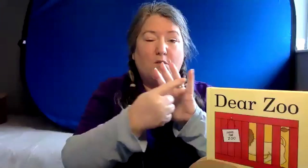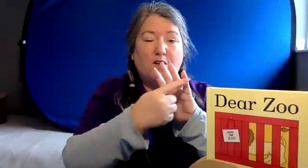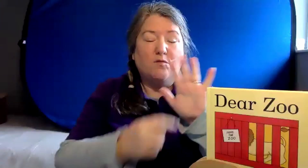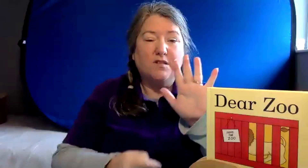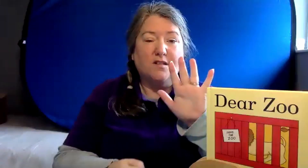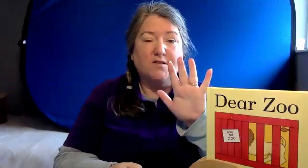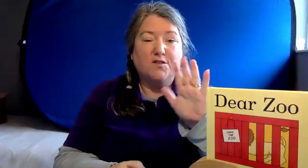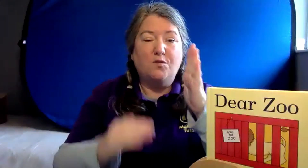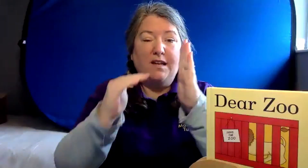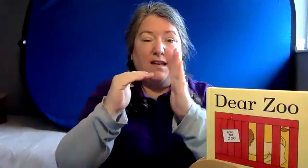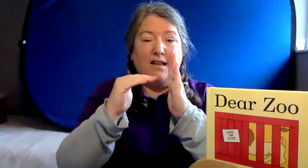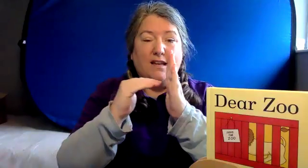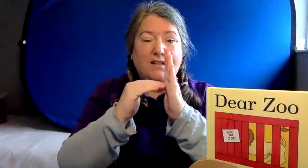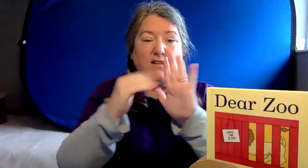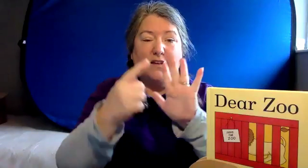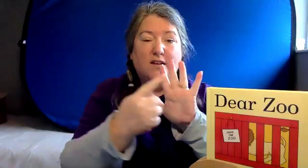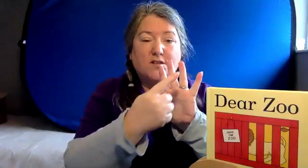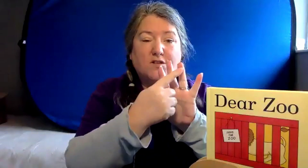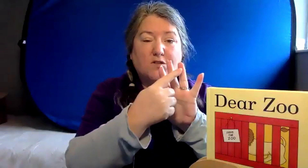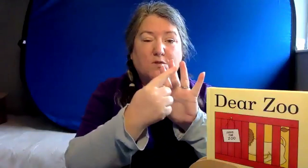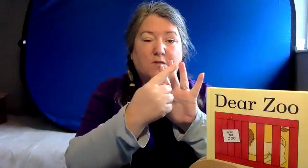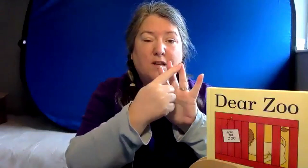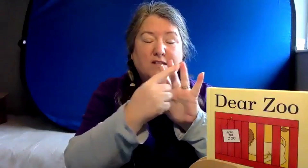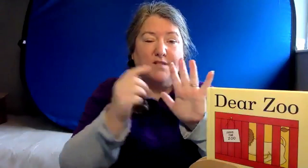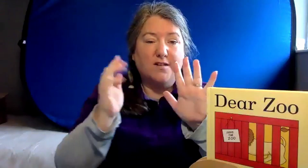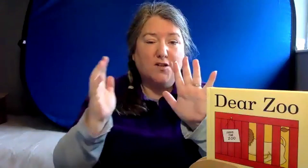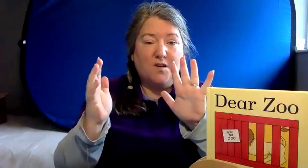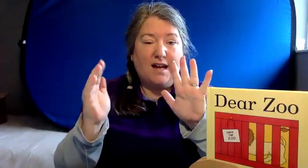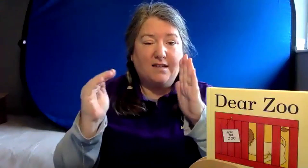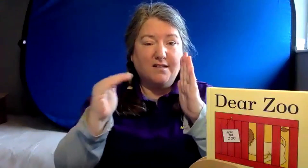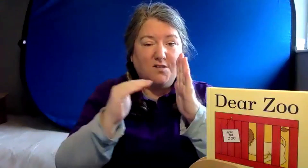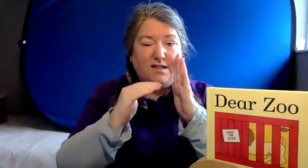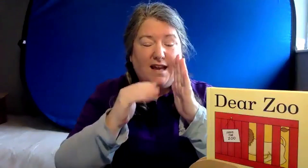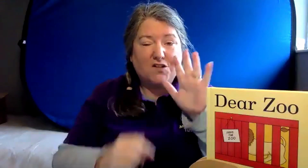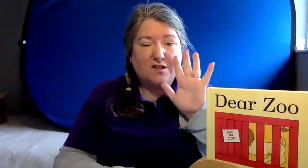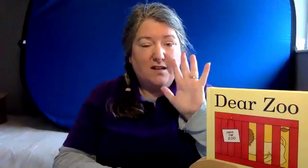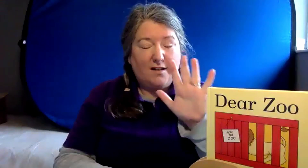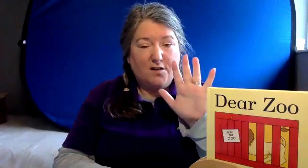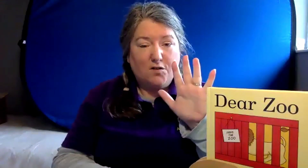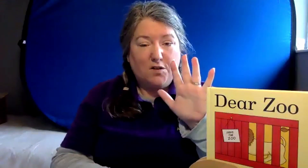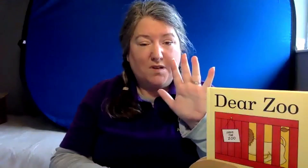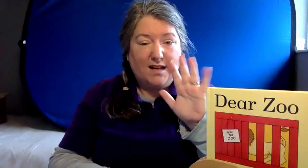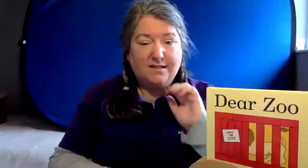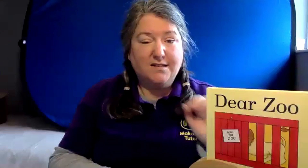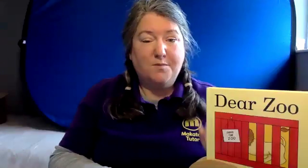U. So zoo is zoo. So it's our dominant hand that's doing the action and our non-dominant hand that's the